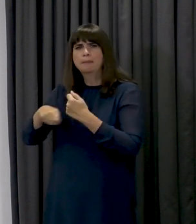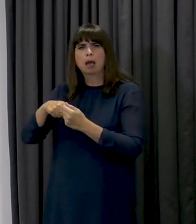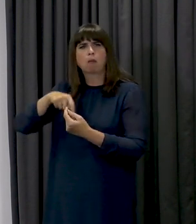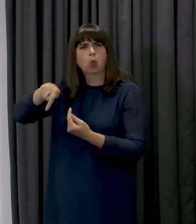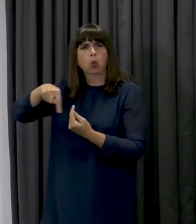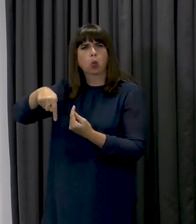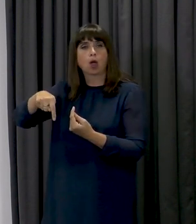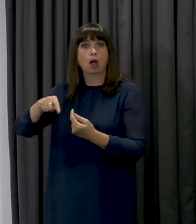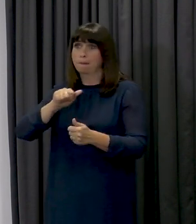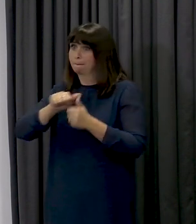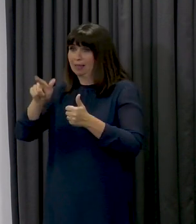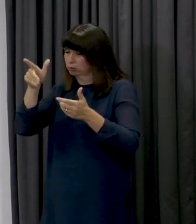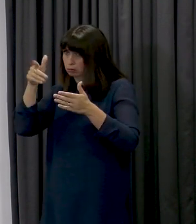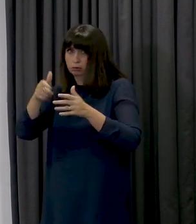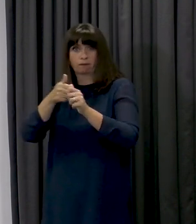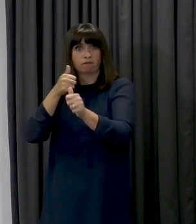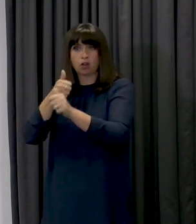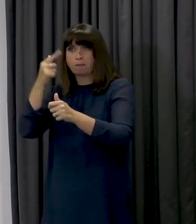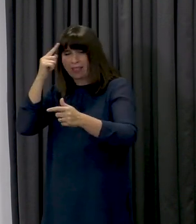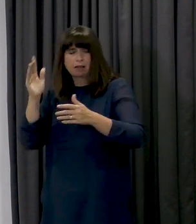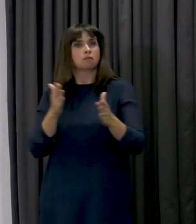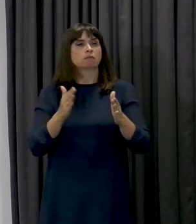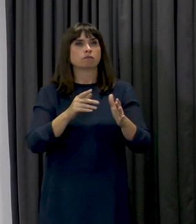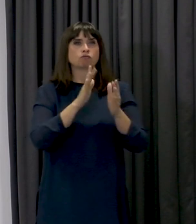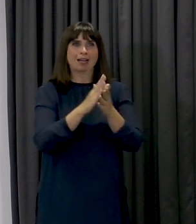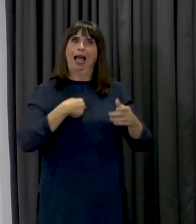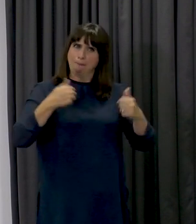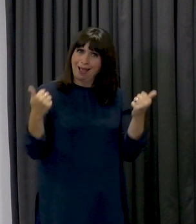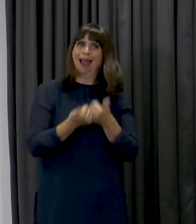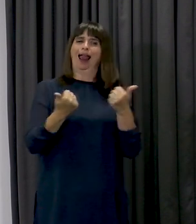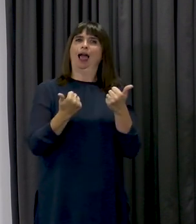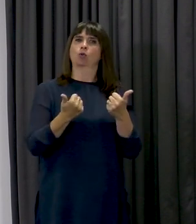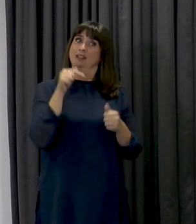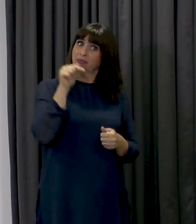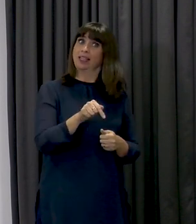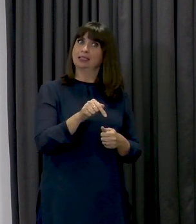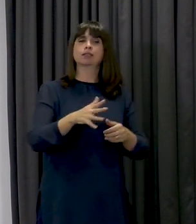opportunities across the tourism, hospitality and leisure sectors in future.